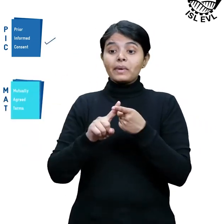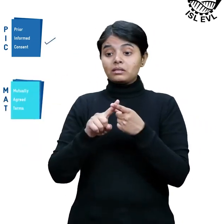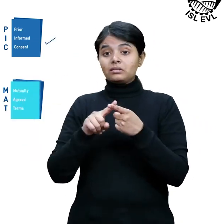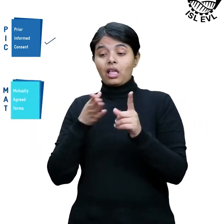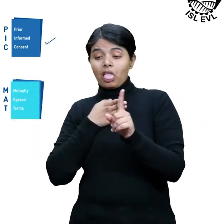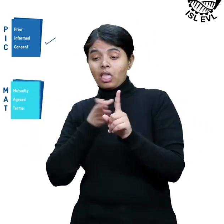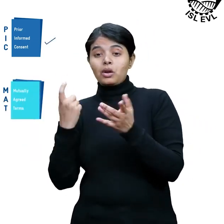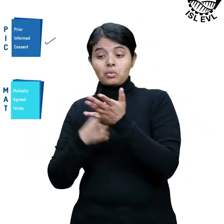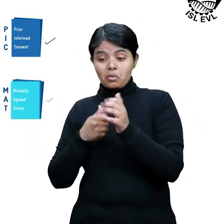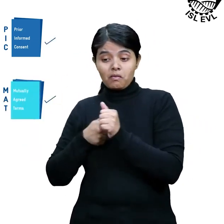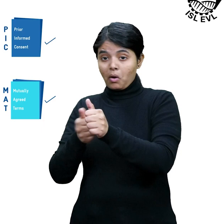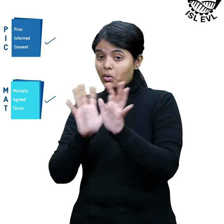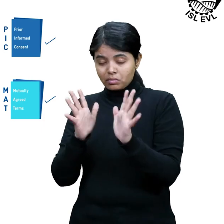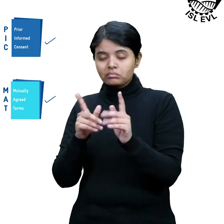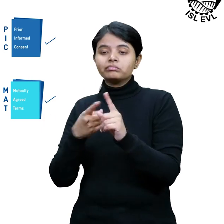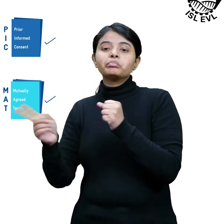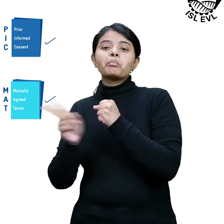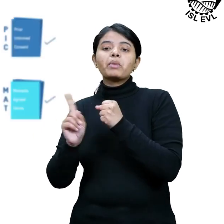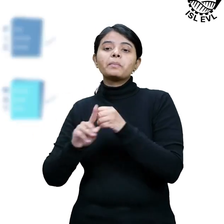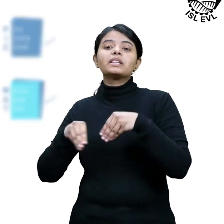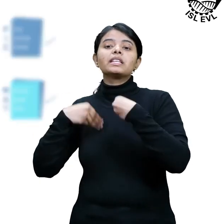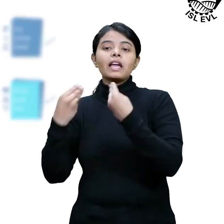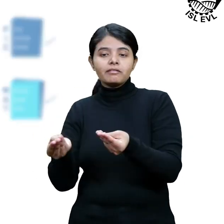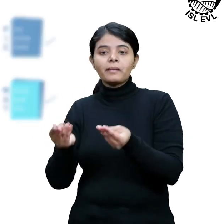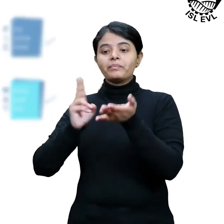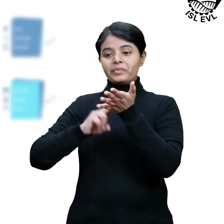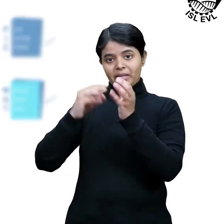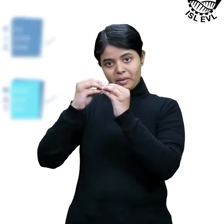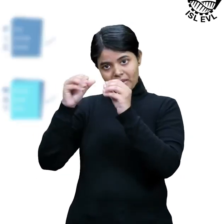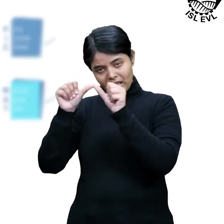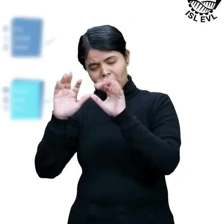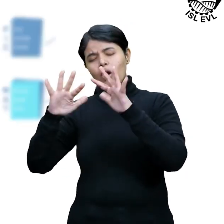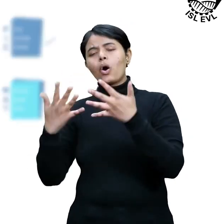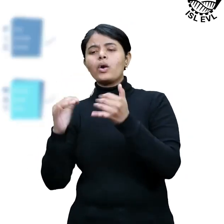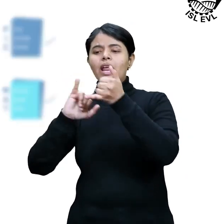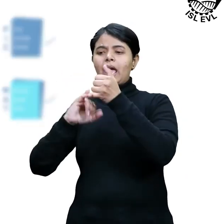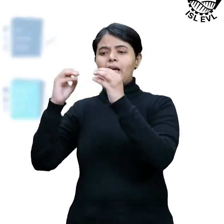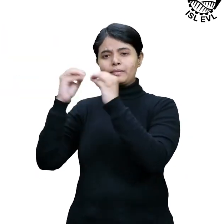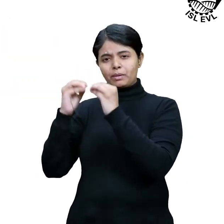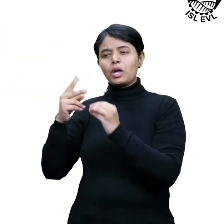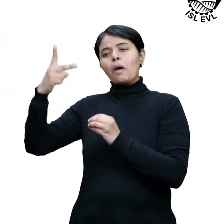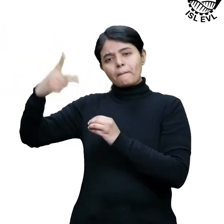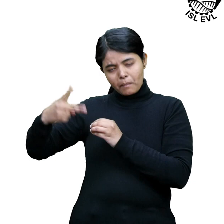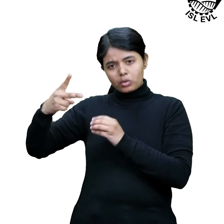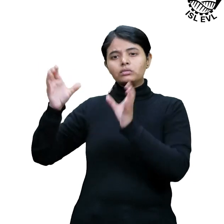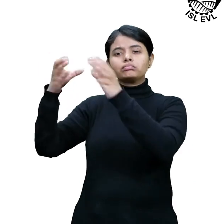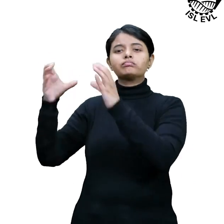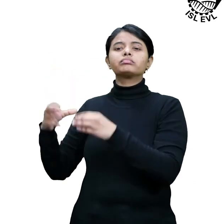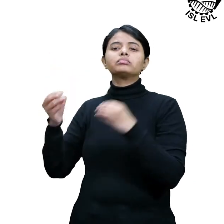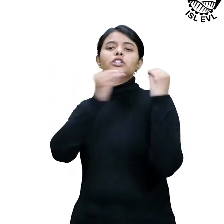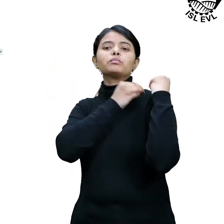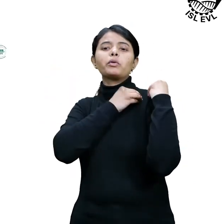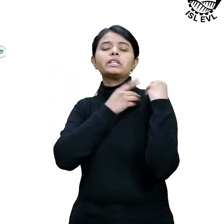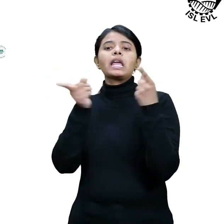MAT, the mutually agreed terms. There are strict penalties for illegal procurement. The National